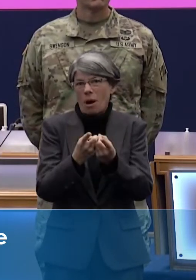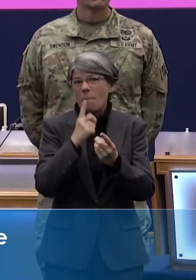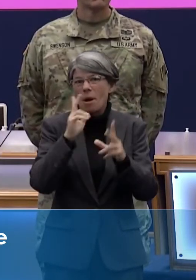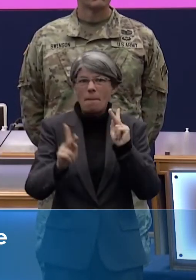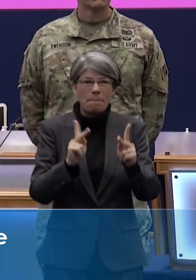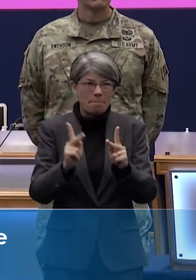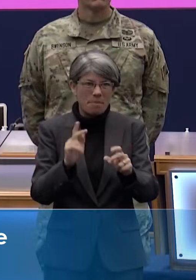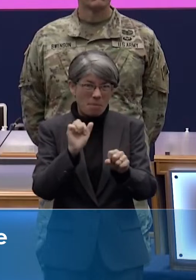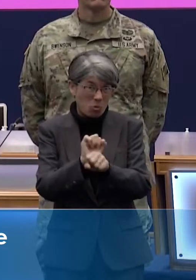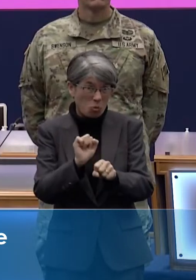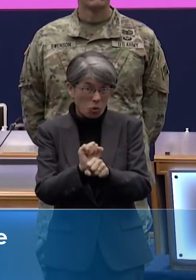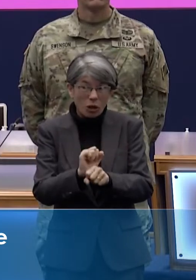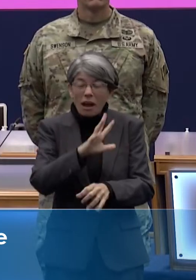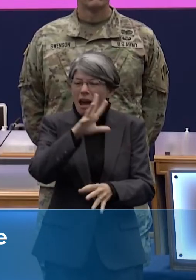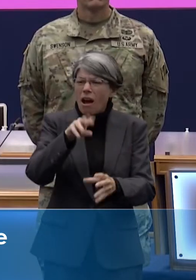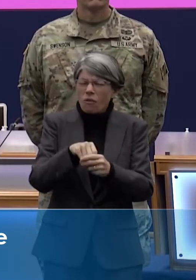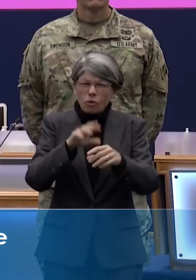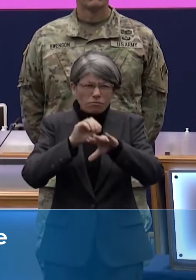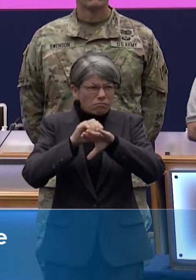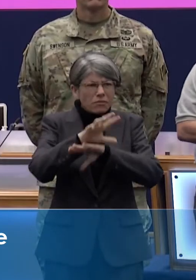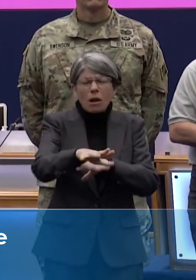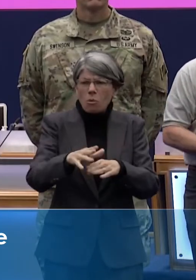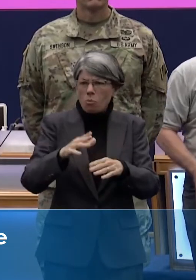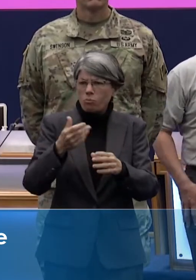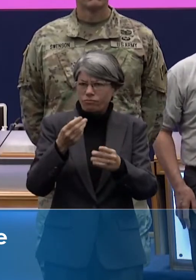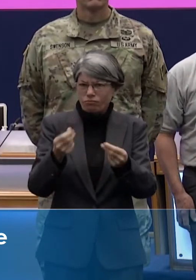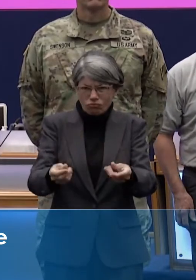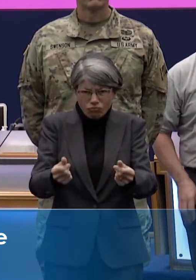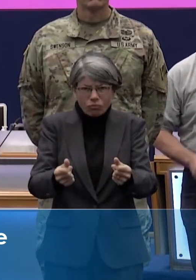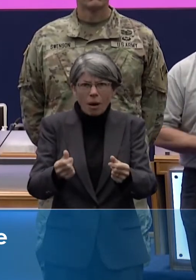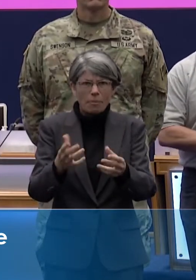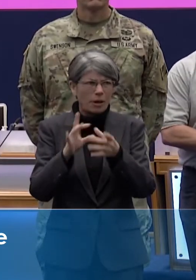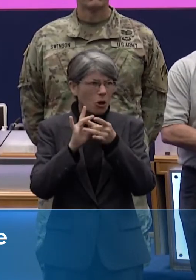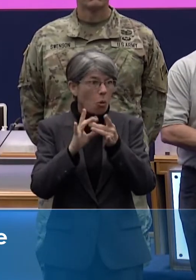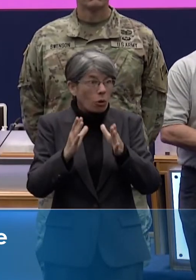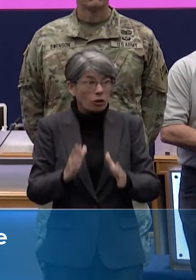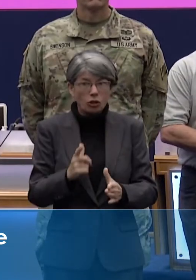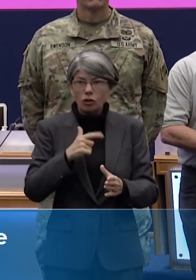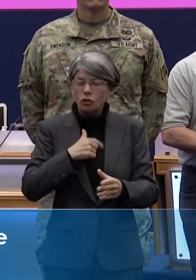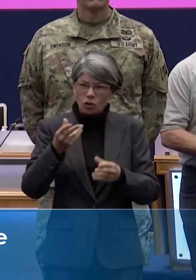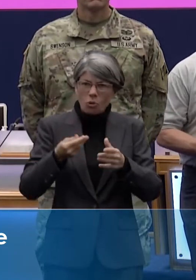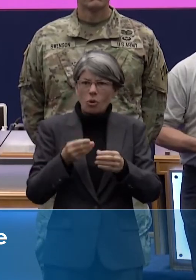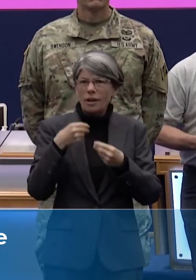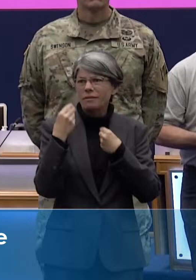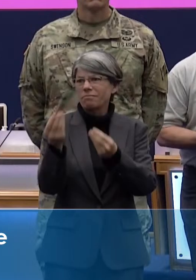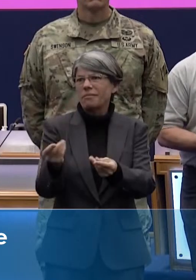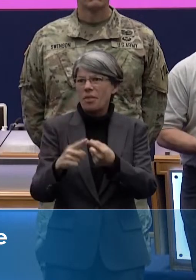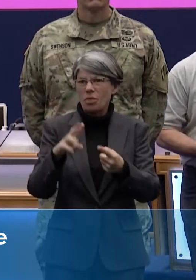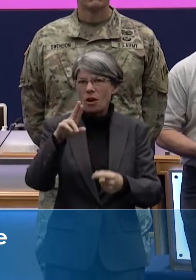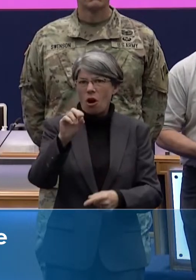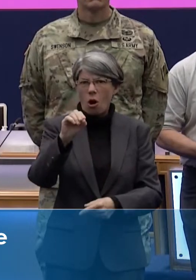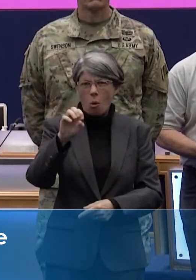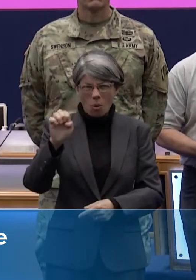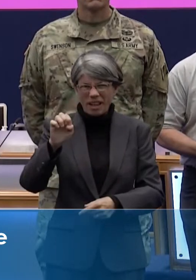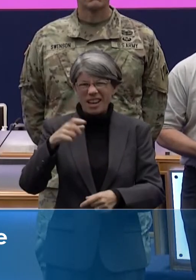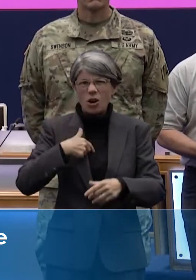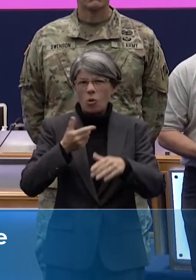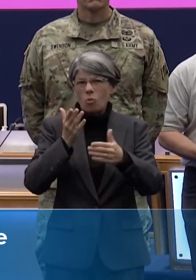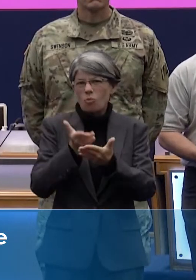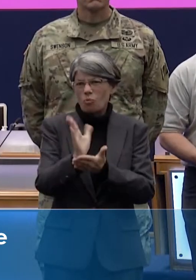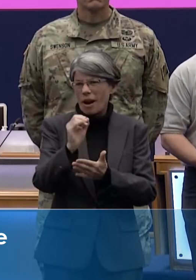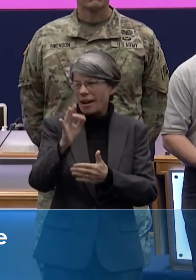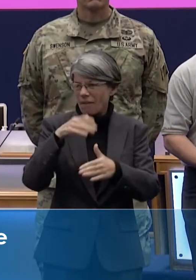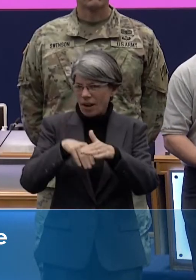Works, and of course our impacted property owners who have quickly turned in their right of entry forms. As of